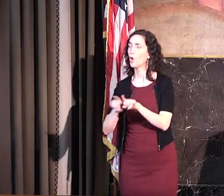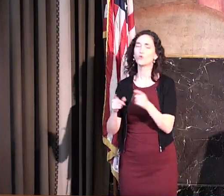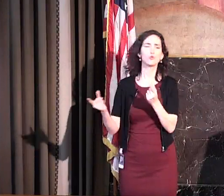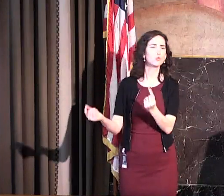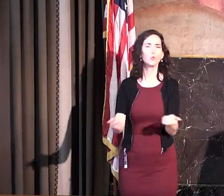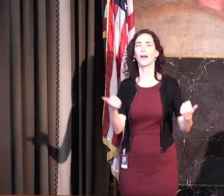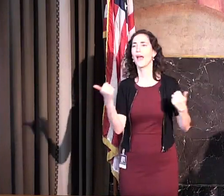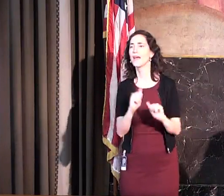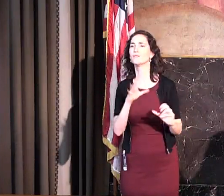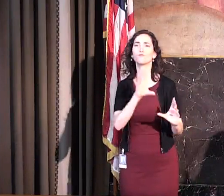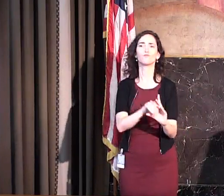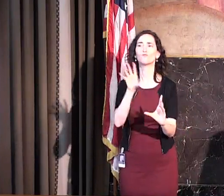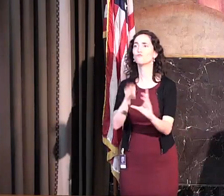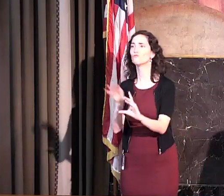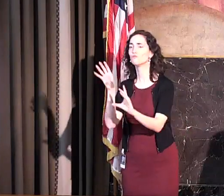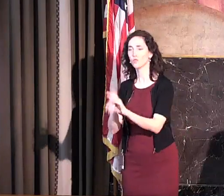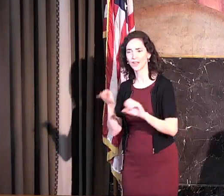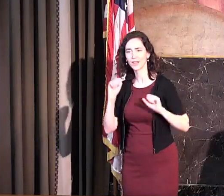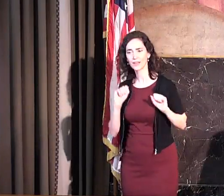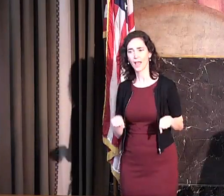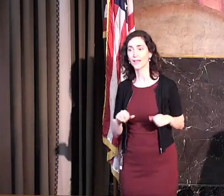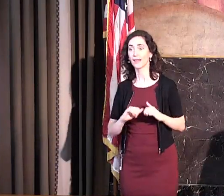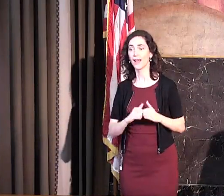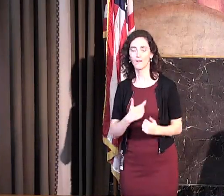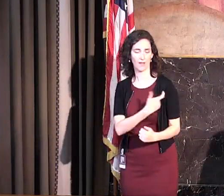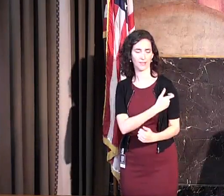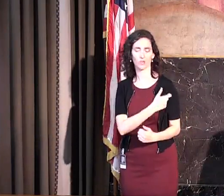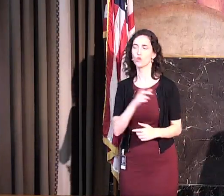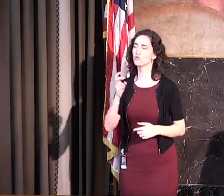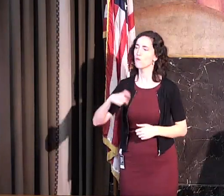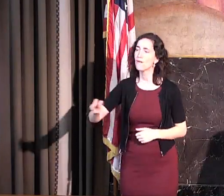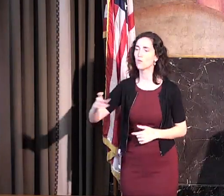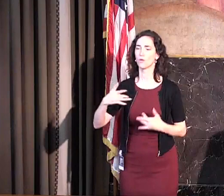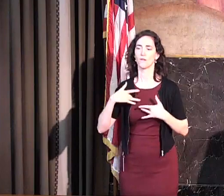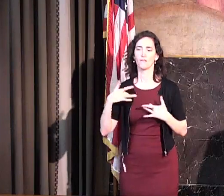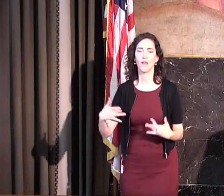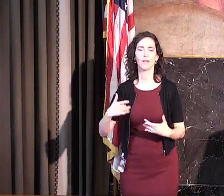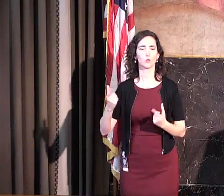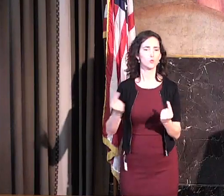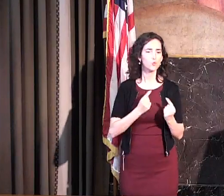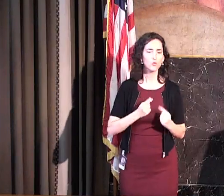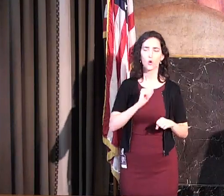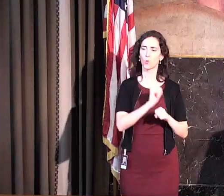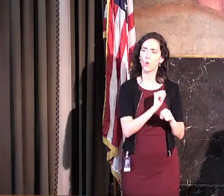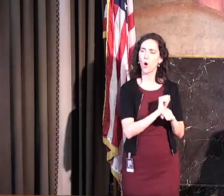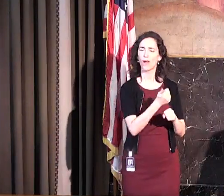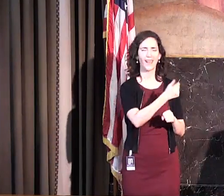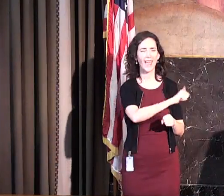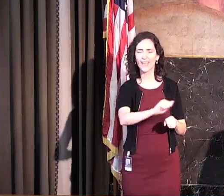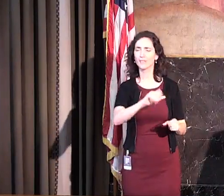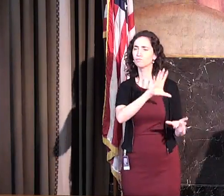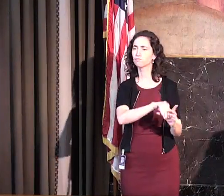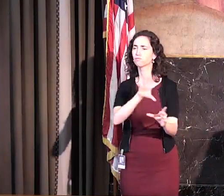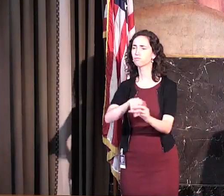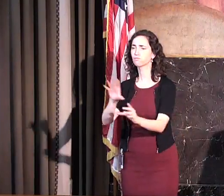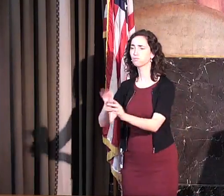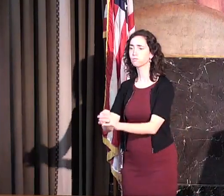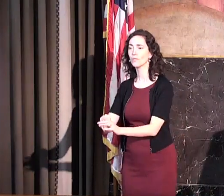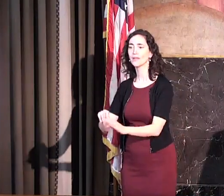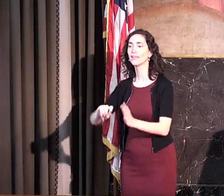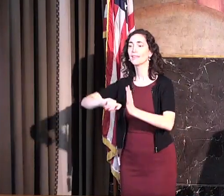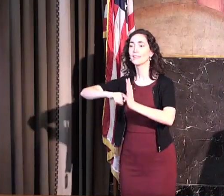to engage in, whether it's travel or events or activities or work or whatever. I mean, this is the key to